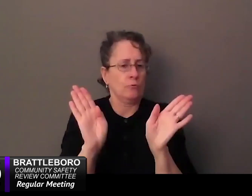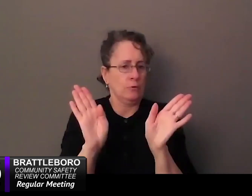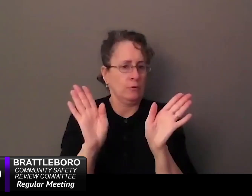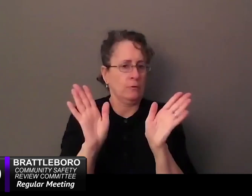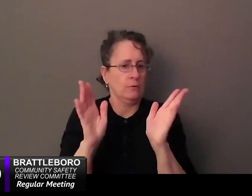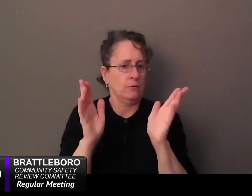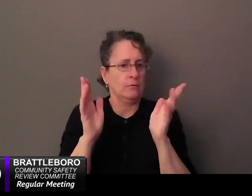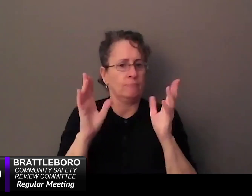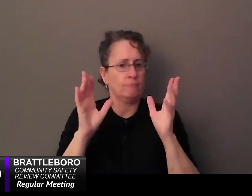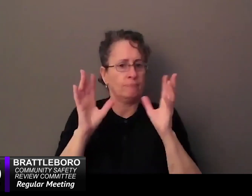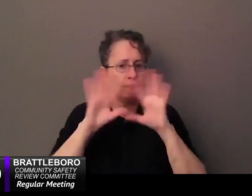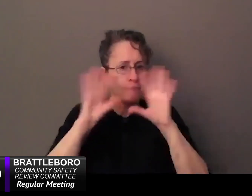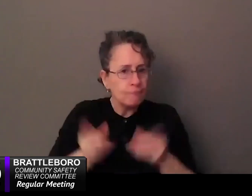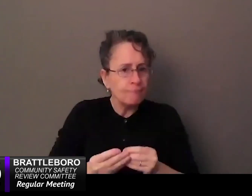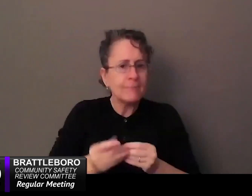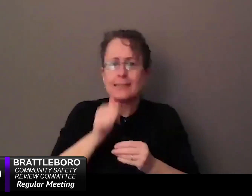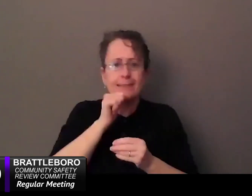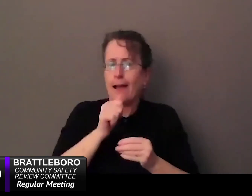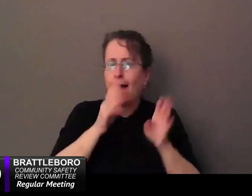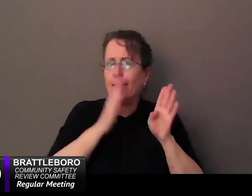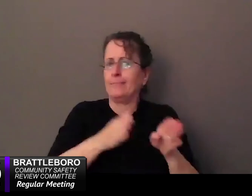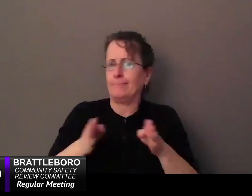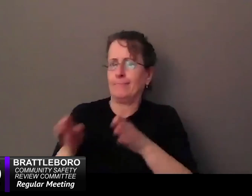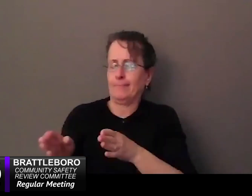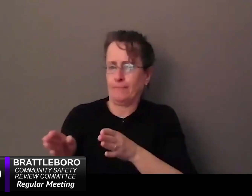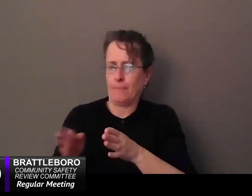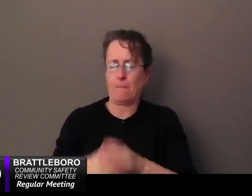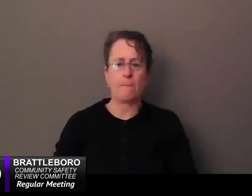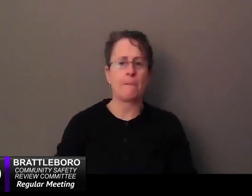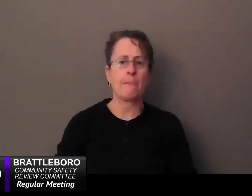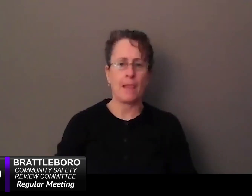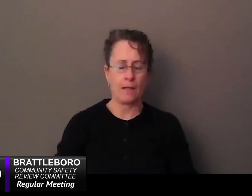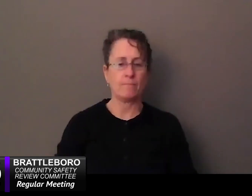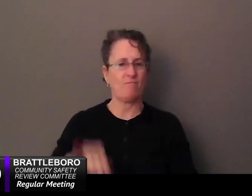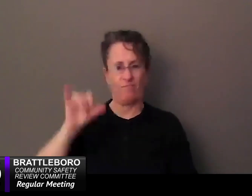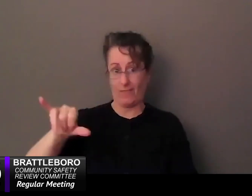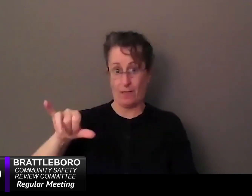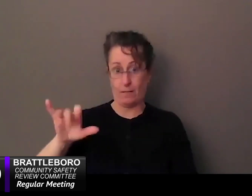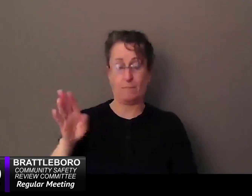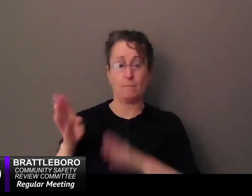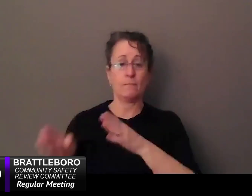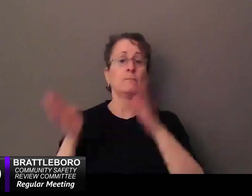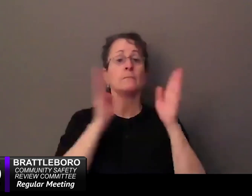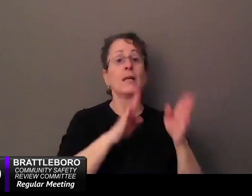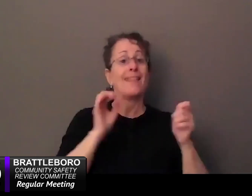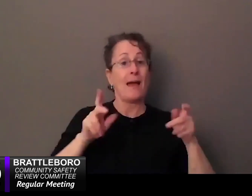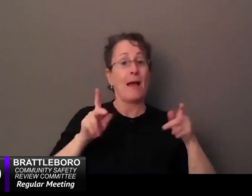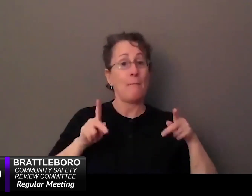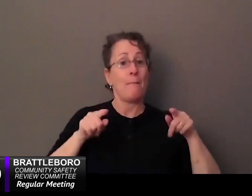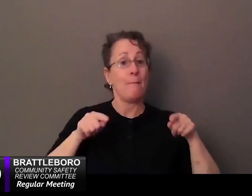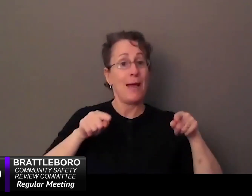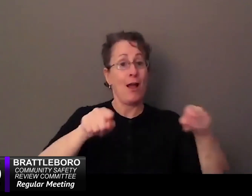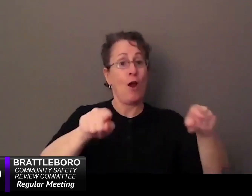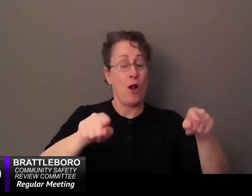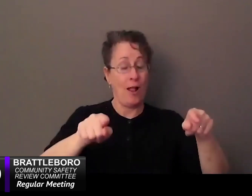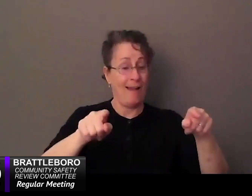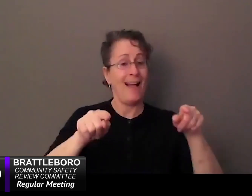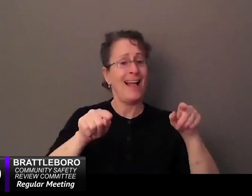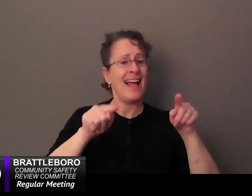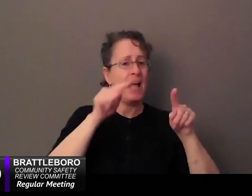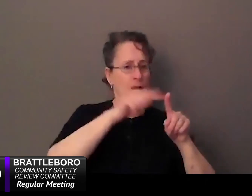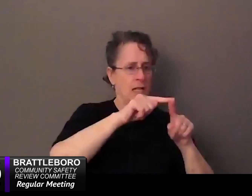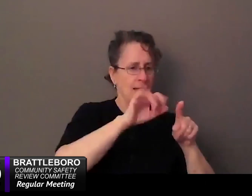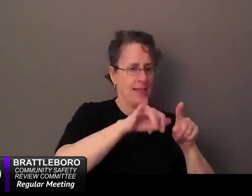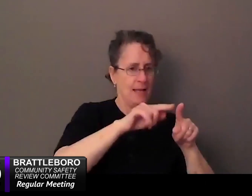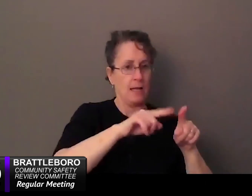harm in Brattleboro. The other arm of this proposal is a quality review of the Brattleboro